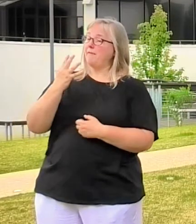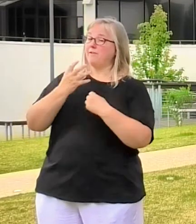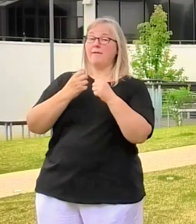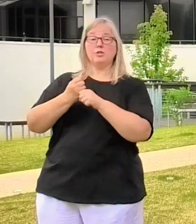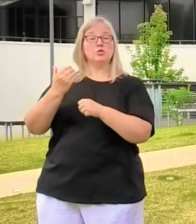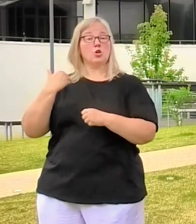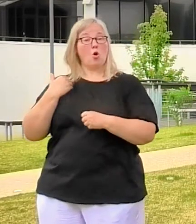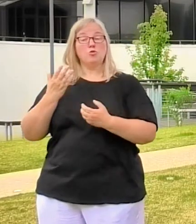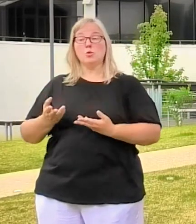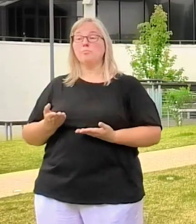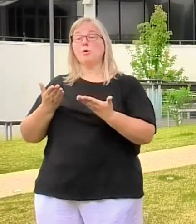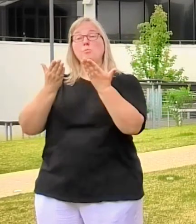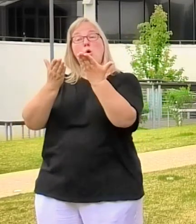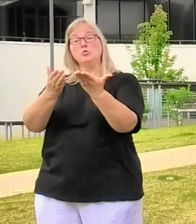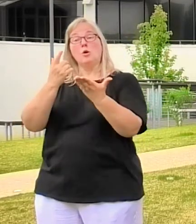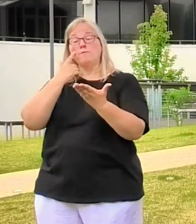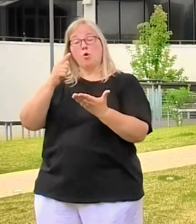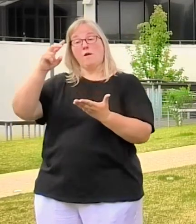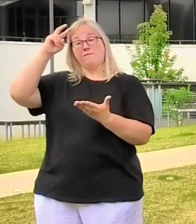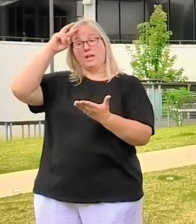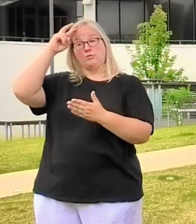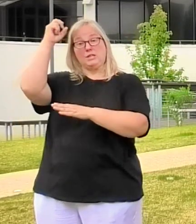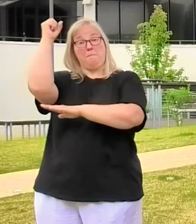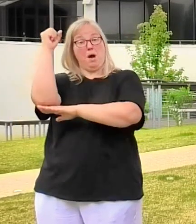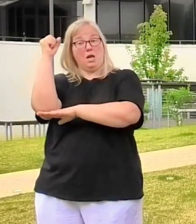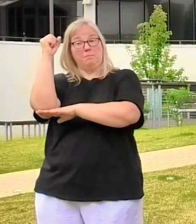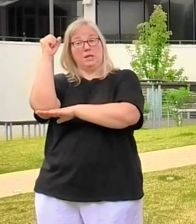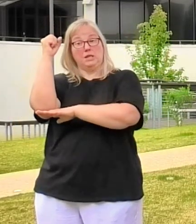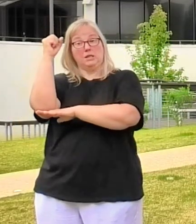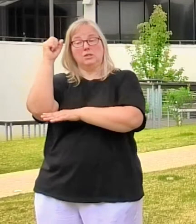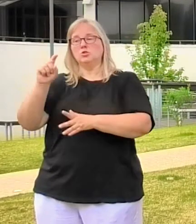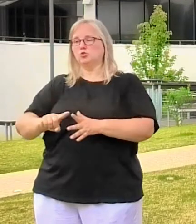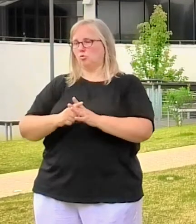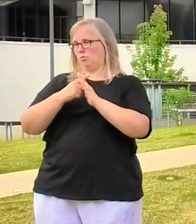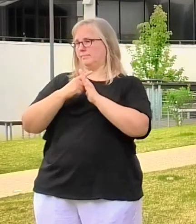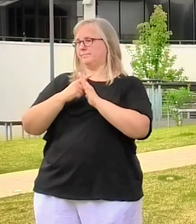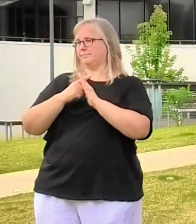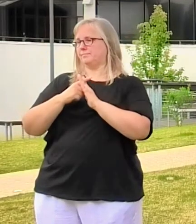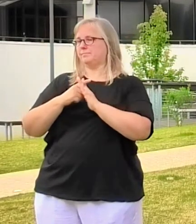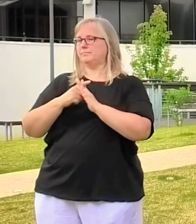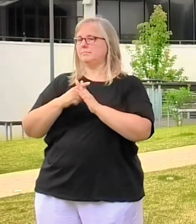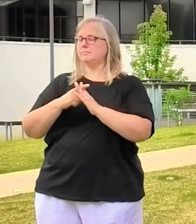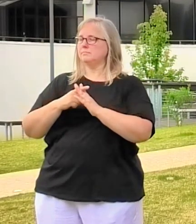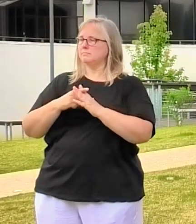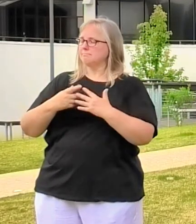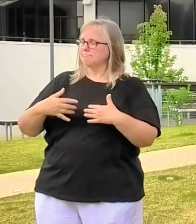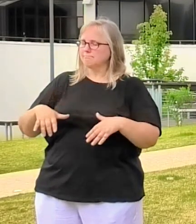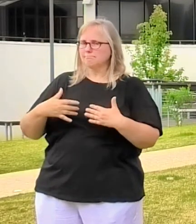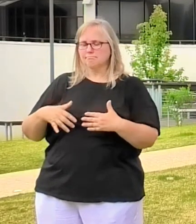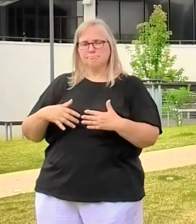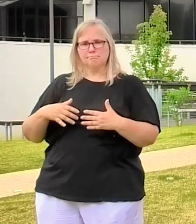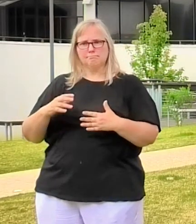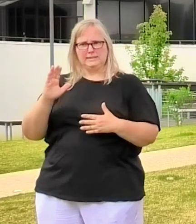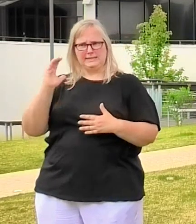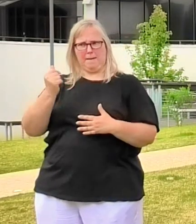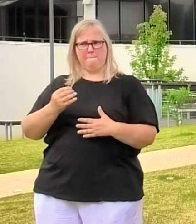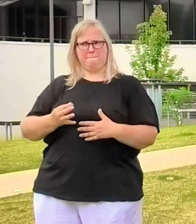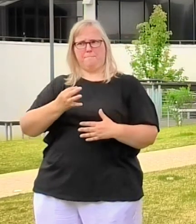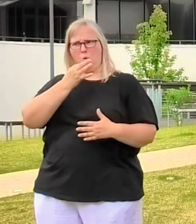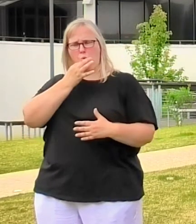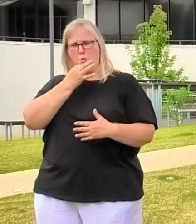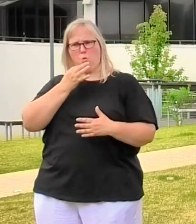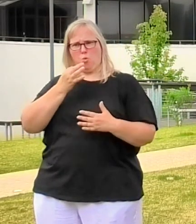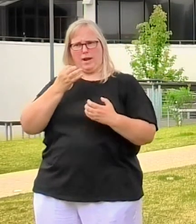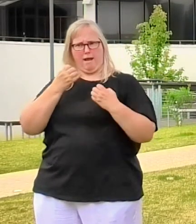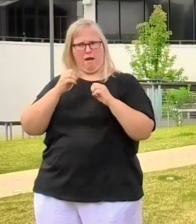the proposal for a veterans monument was initiated, and it seemed a very bold initiative